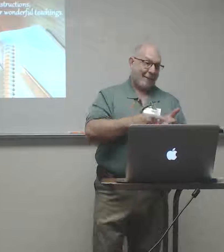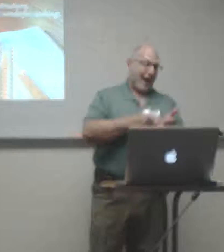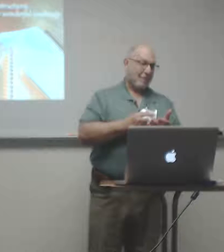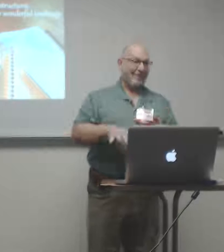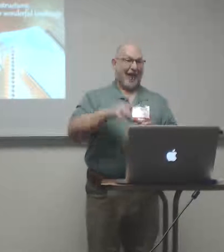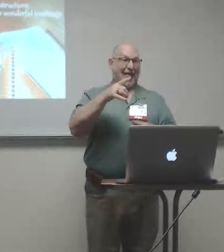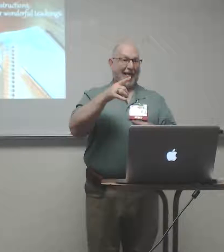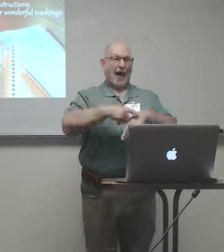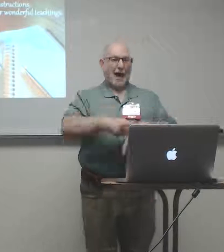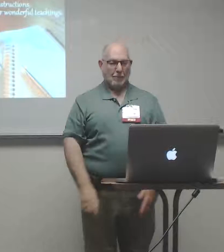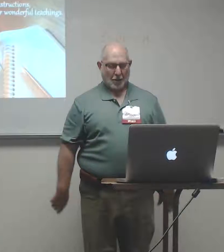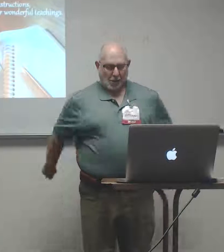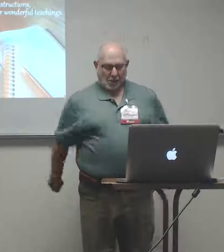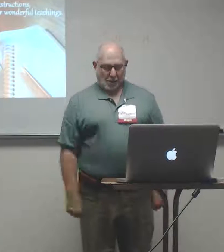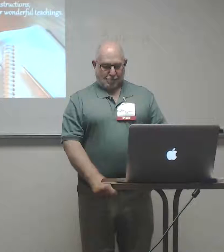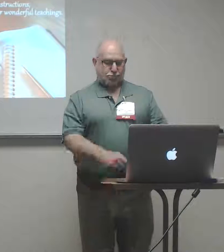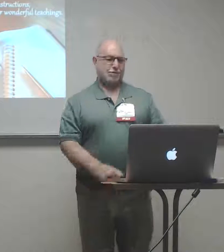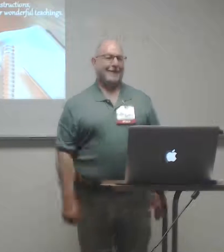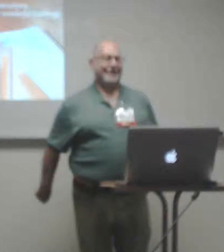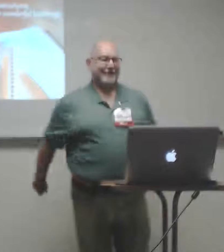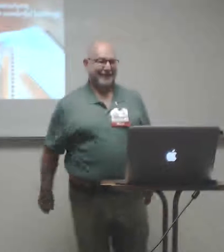sometimes. It's not easy though sometimes to find the time.